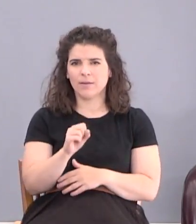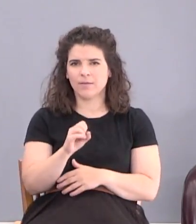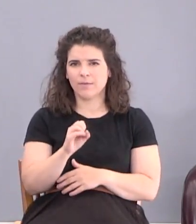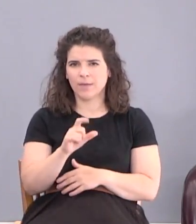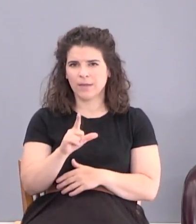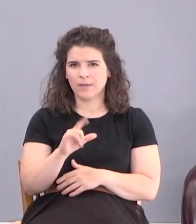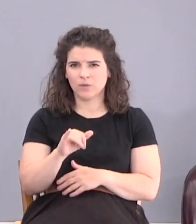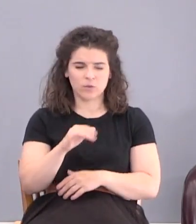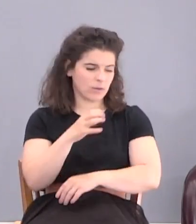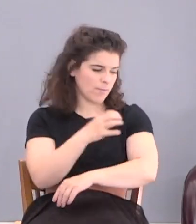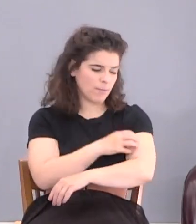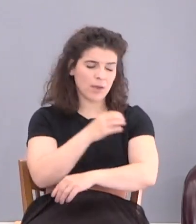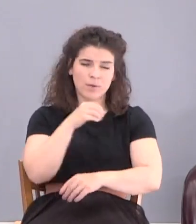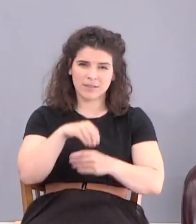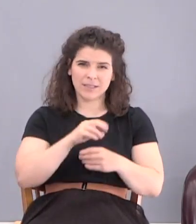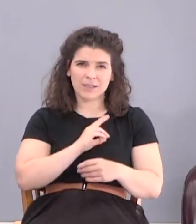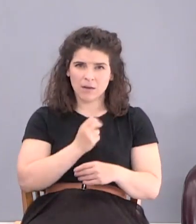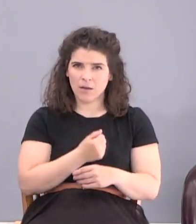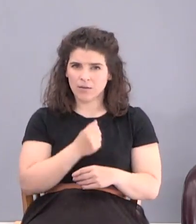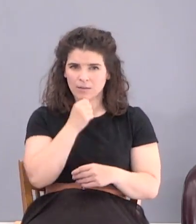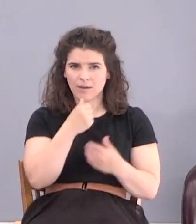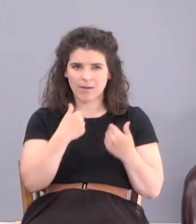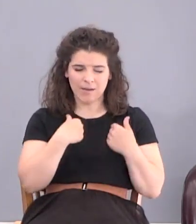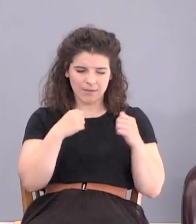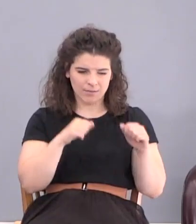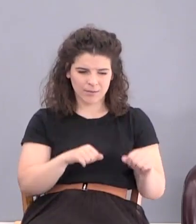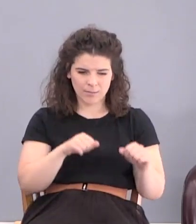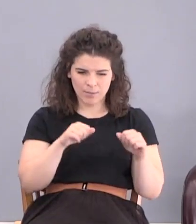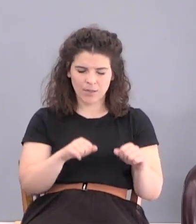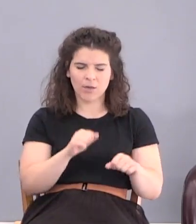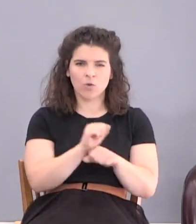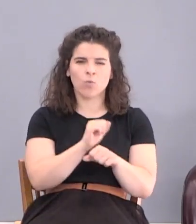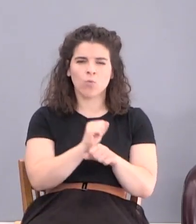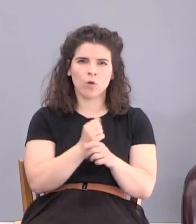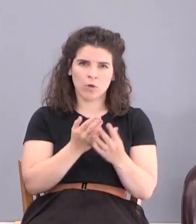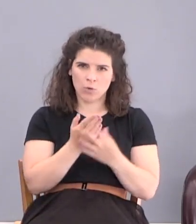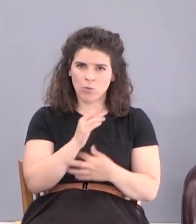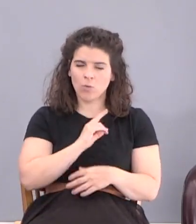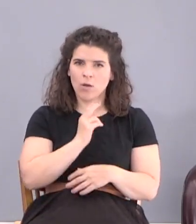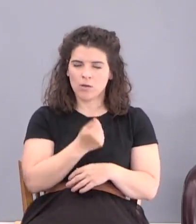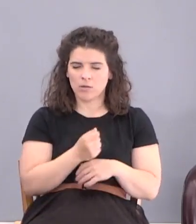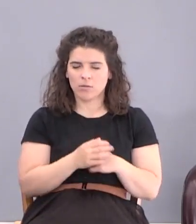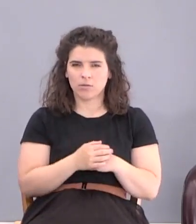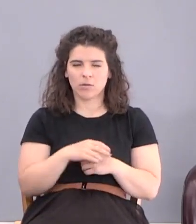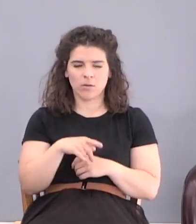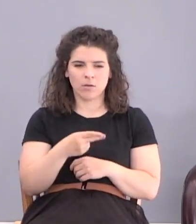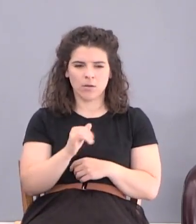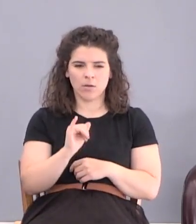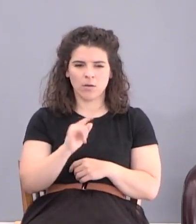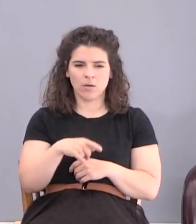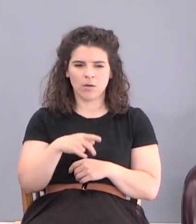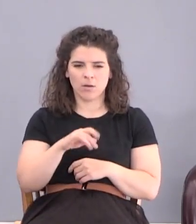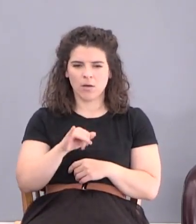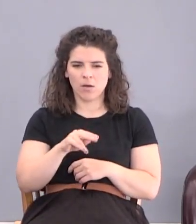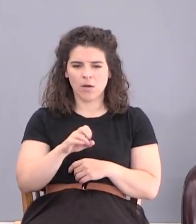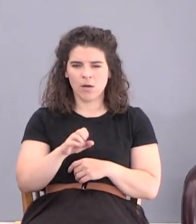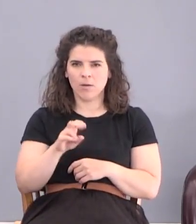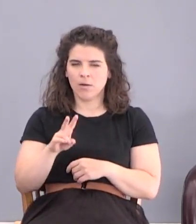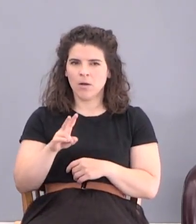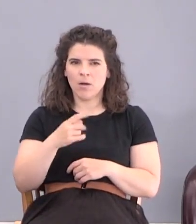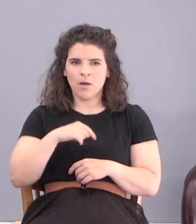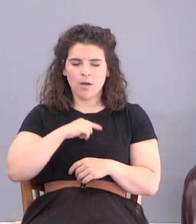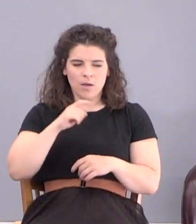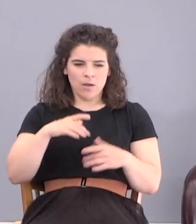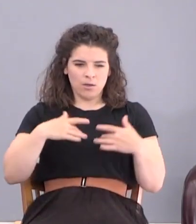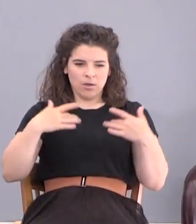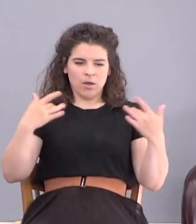us. And it has the ability to work out through us. Philippians 2 talks about shining. We need to